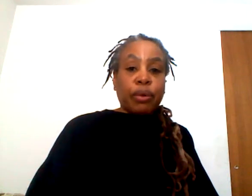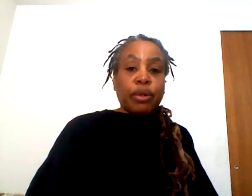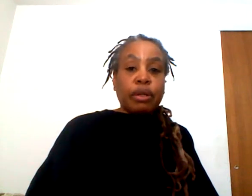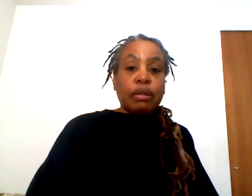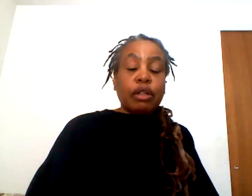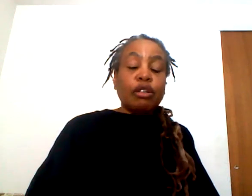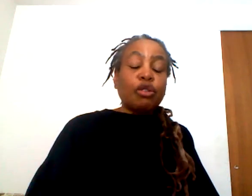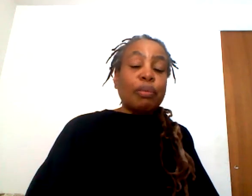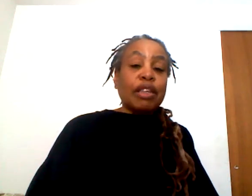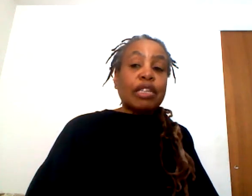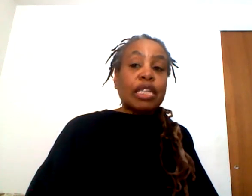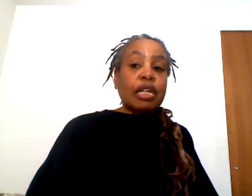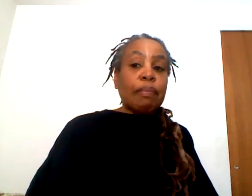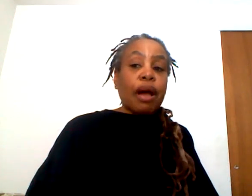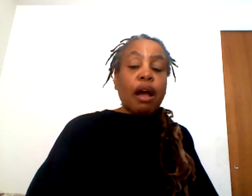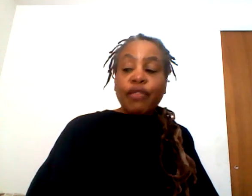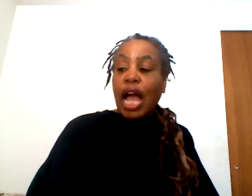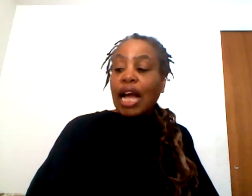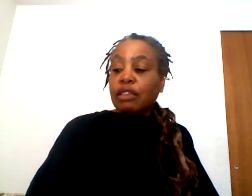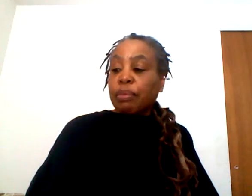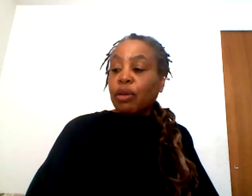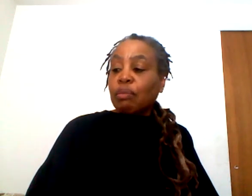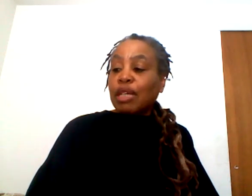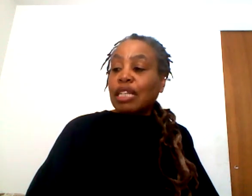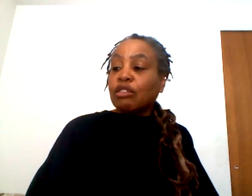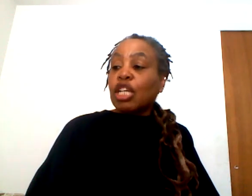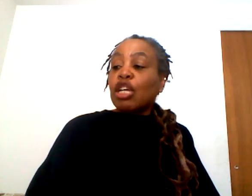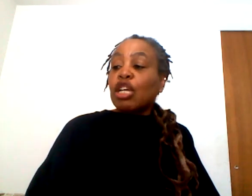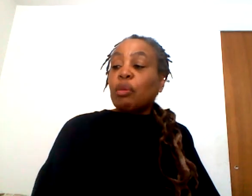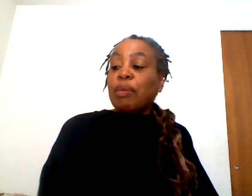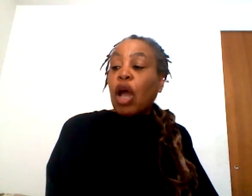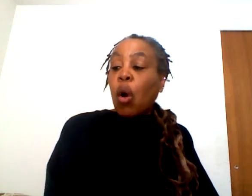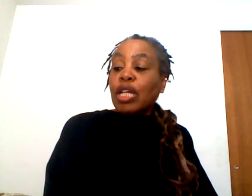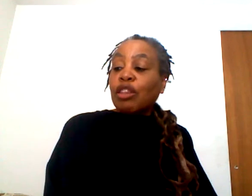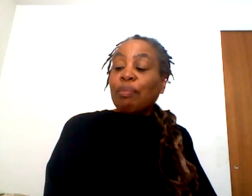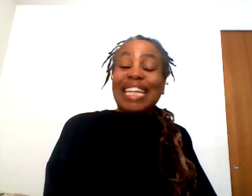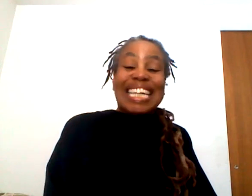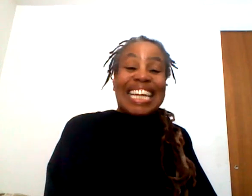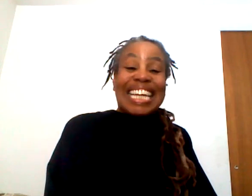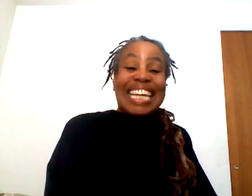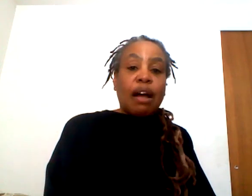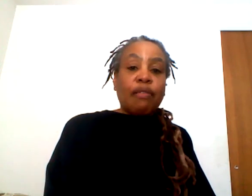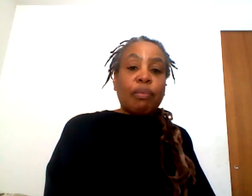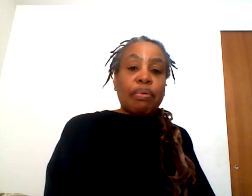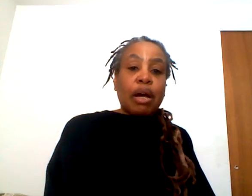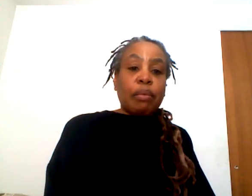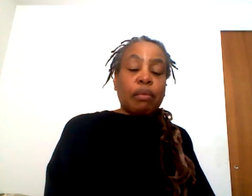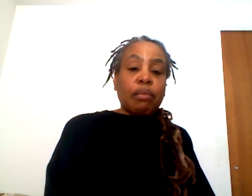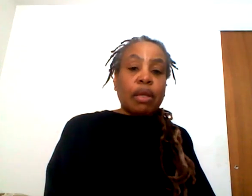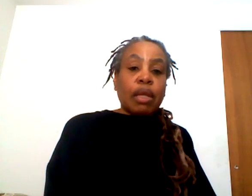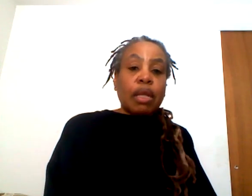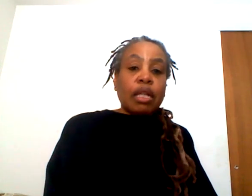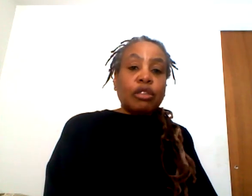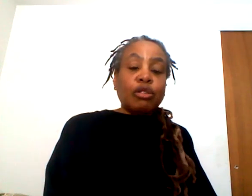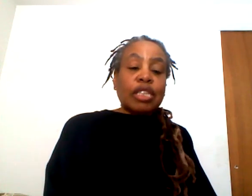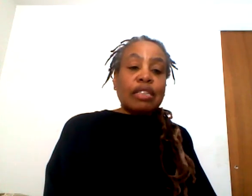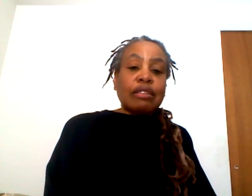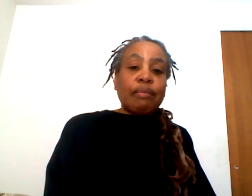iceberg. To be the tip of the iceberg means to be only the beginning of the problem. You see